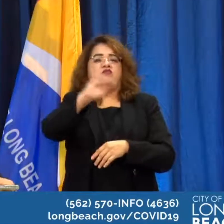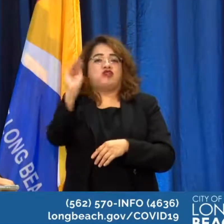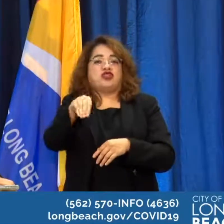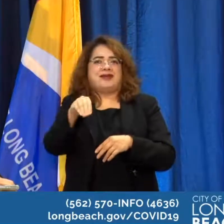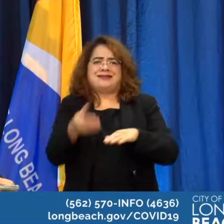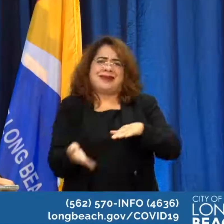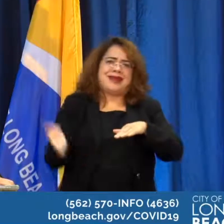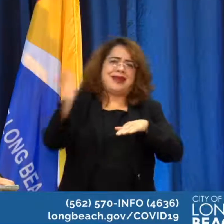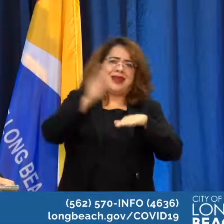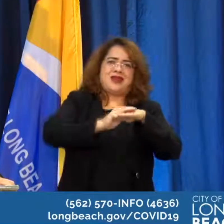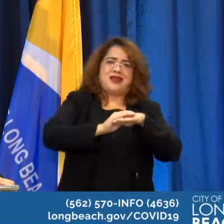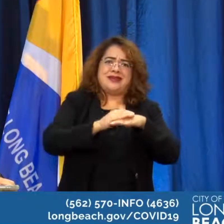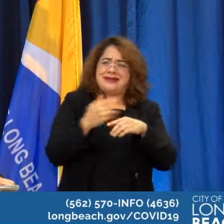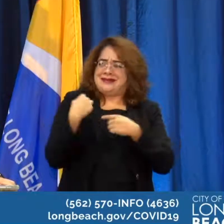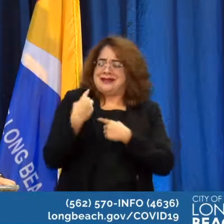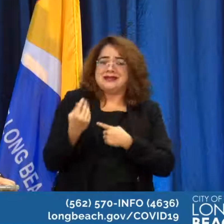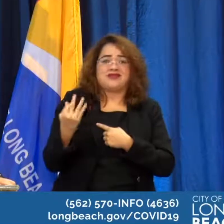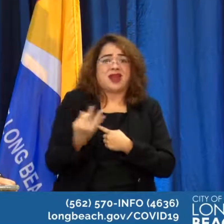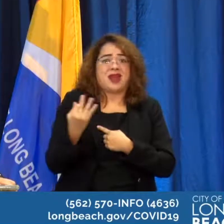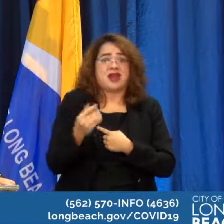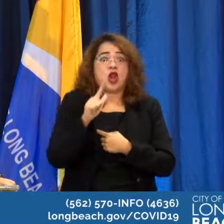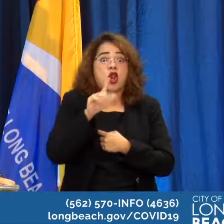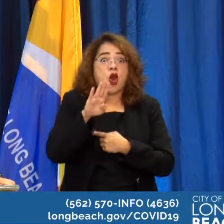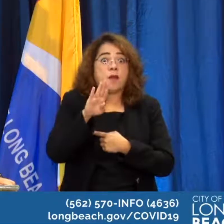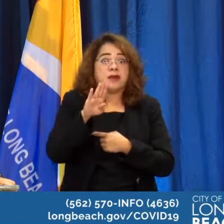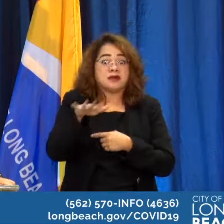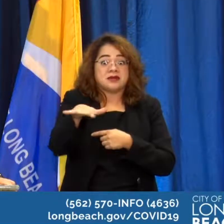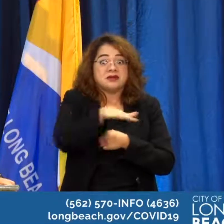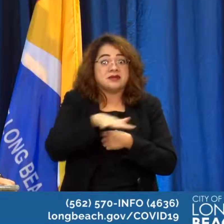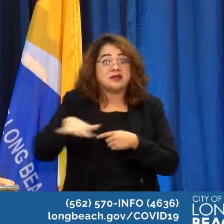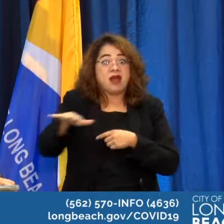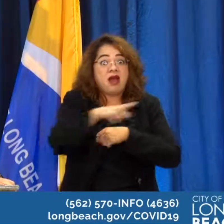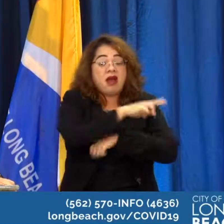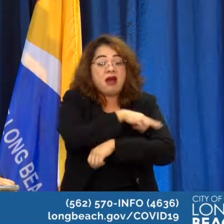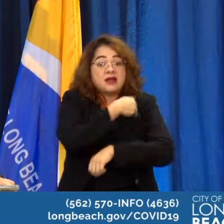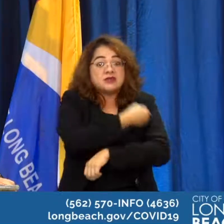250%. In our Long Beach area hospitals, the ones that we